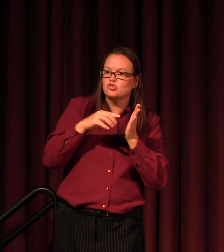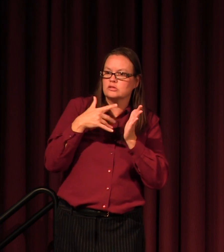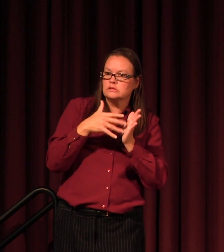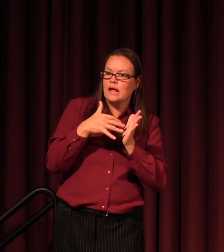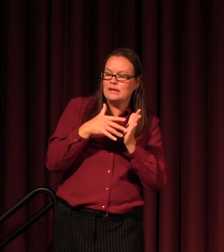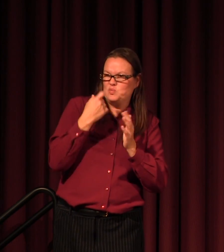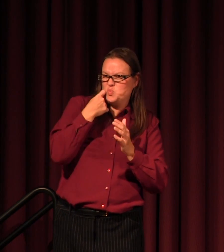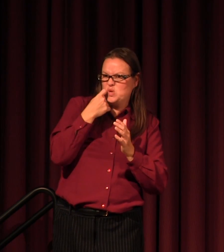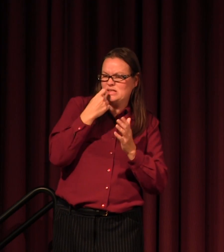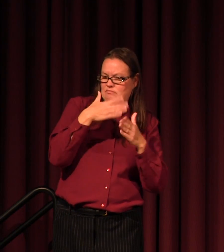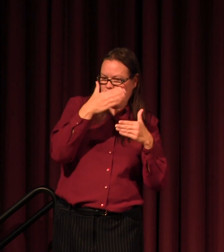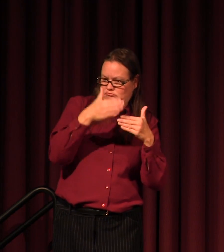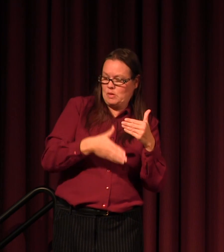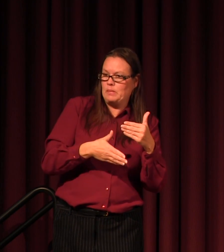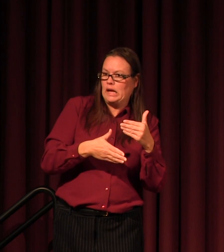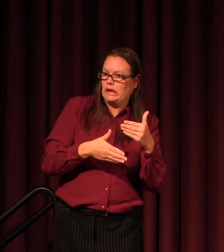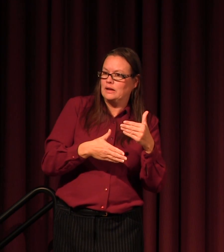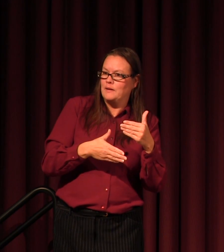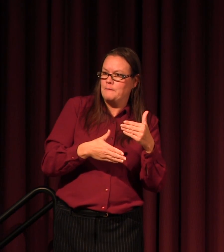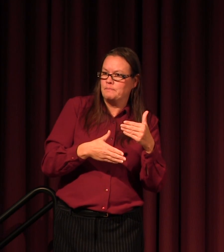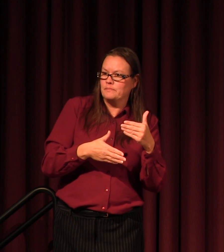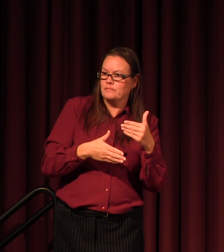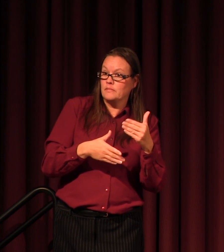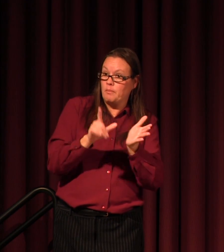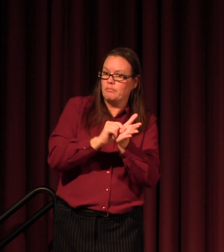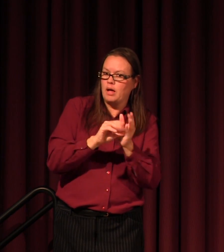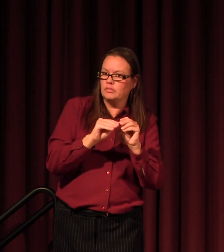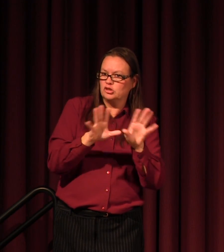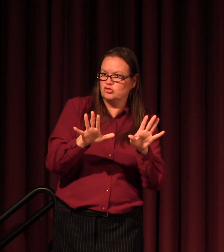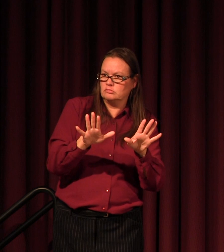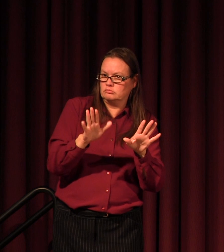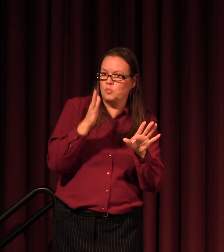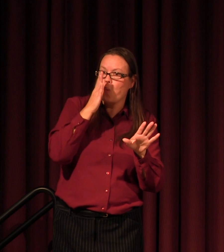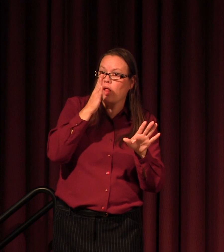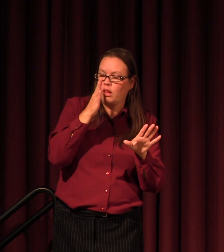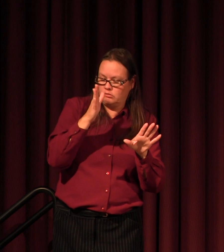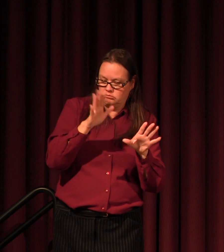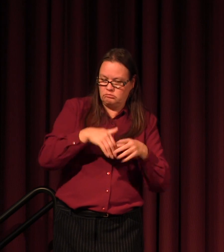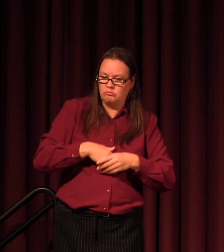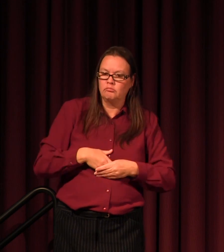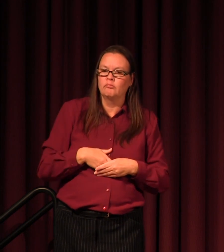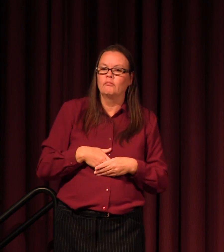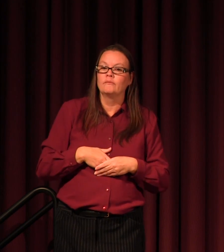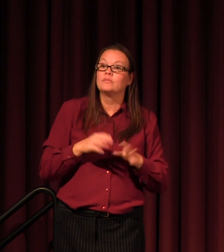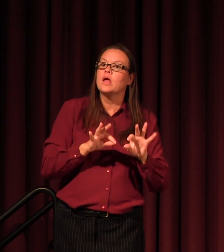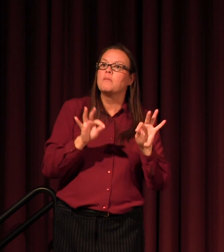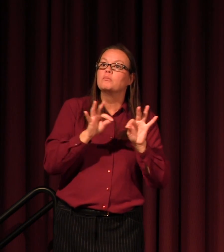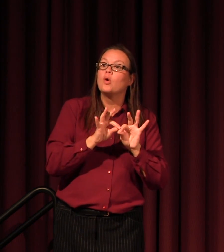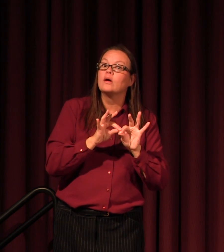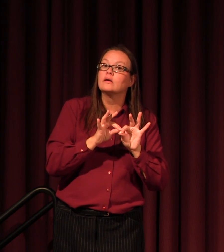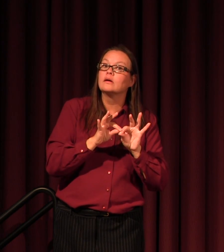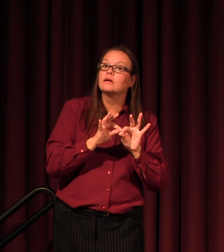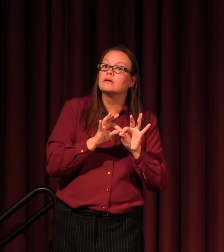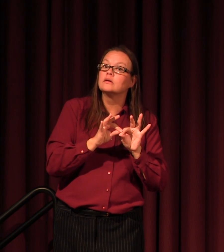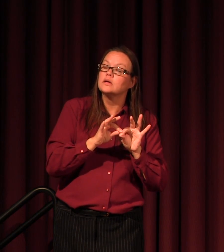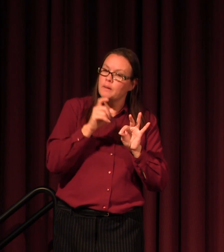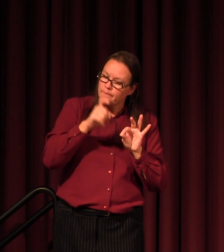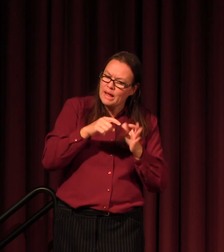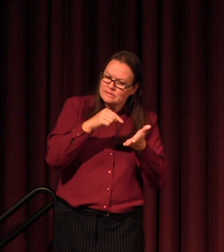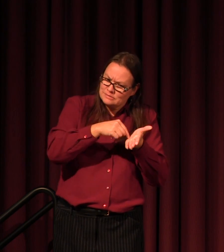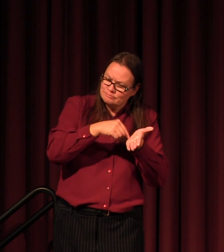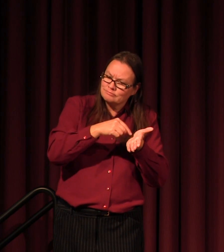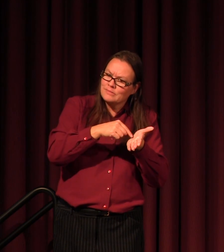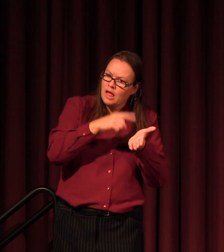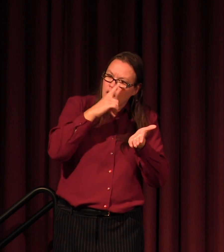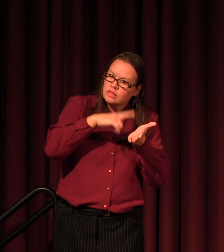was recently completed and will be published shortly. And it's important to note that because a group